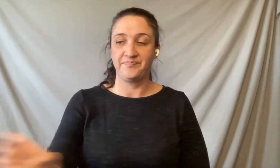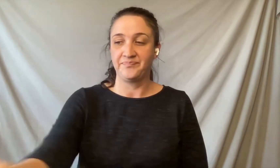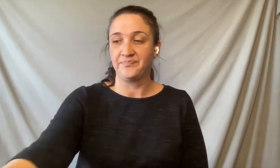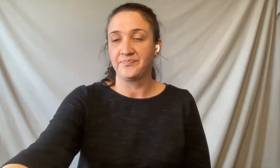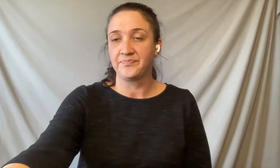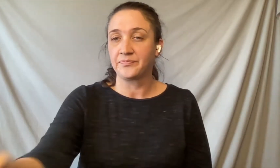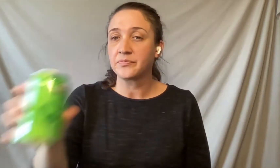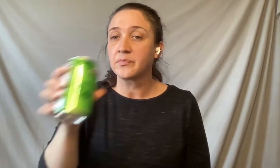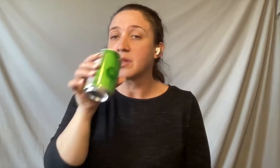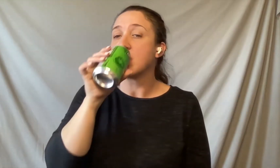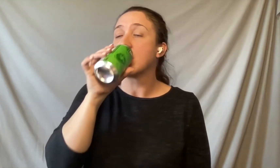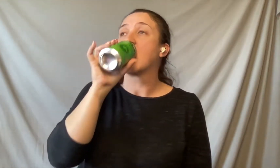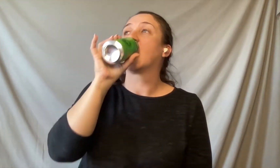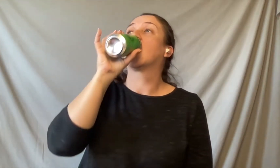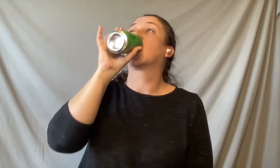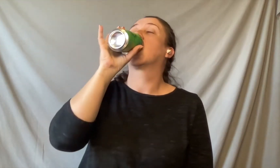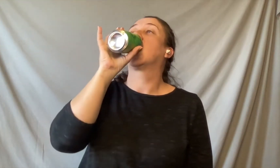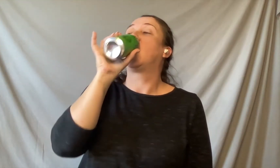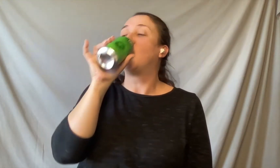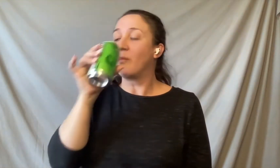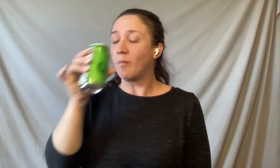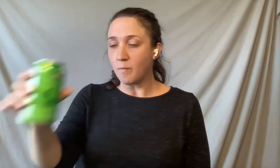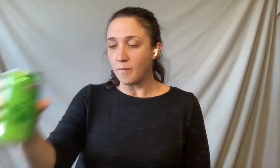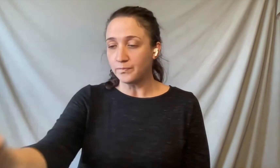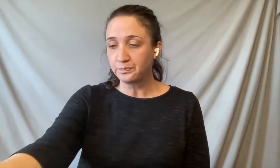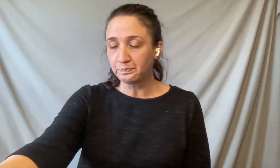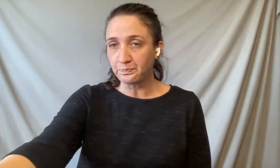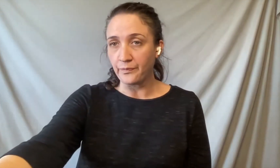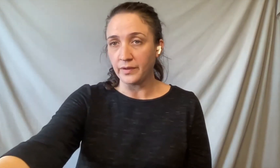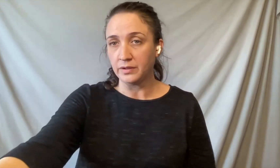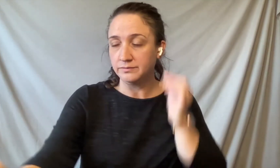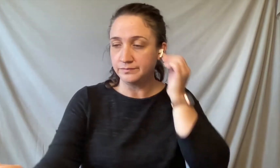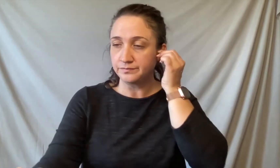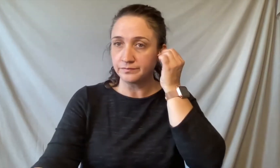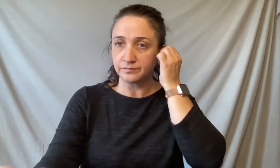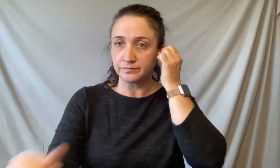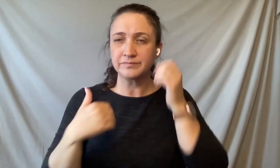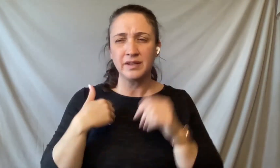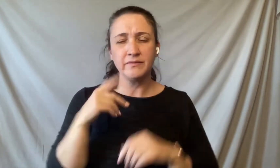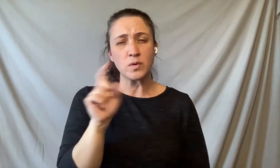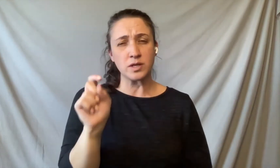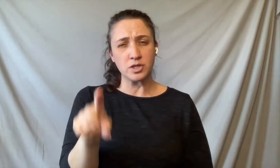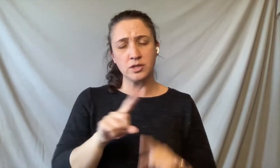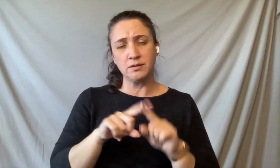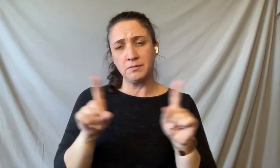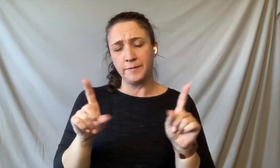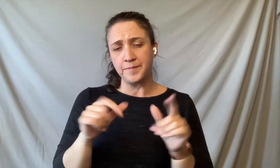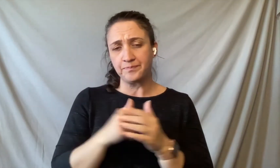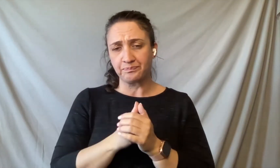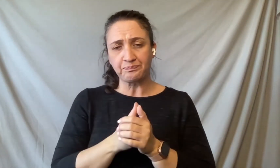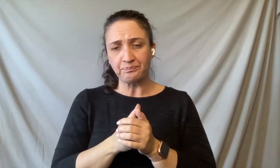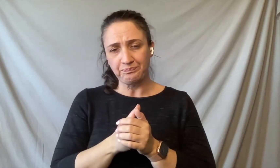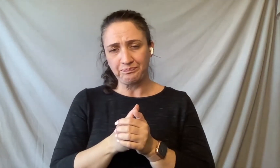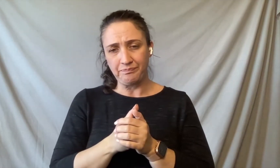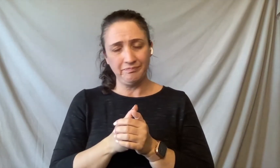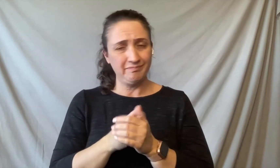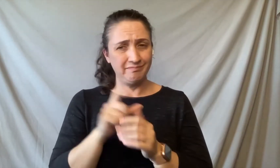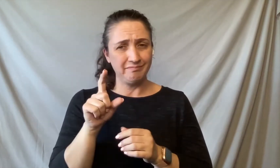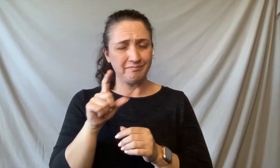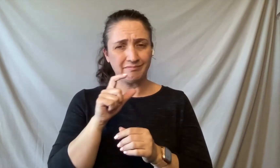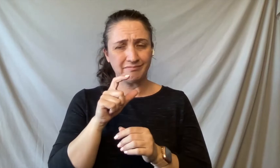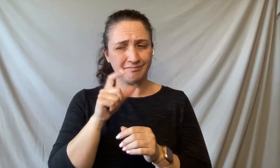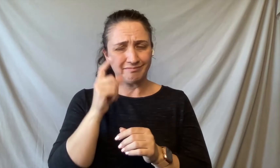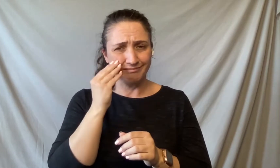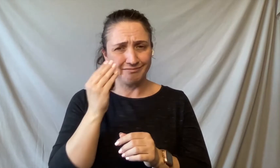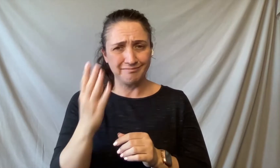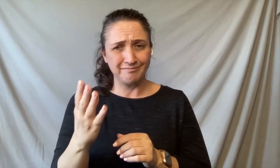Thanks. So I have a question, but I have to say I did not understand,